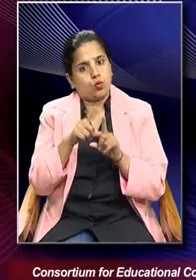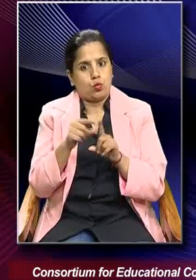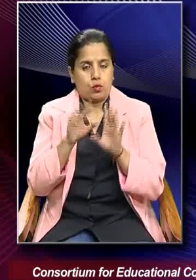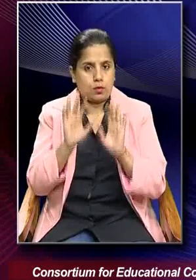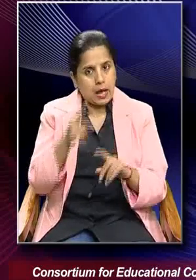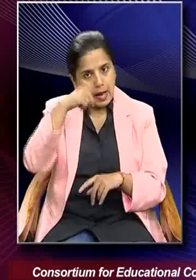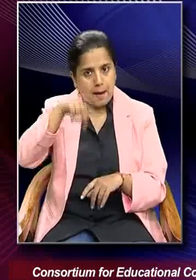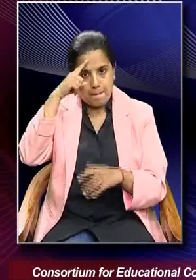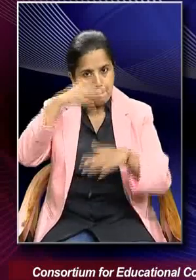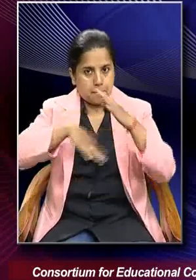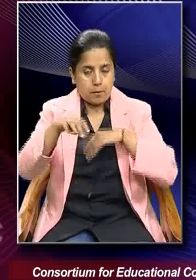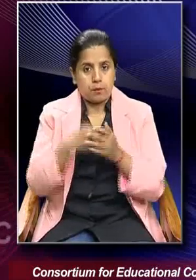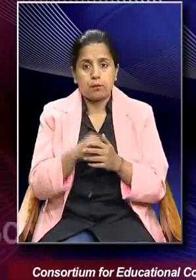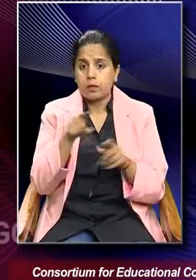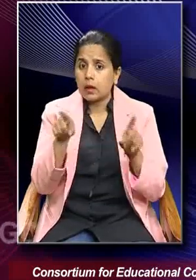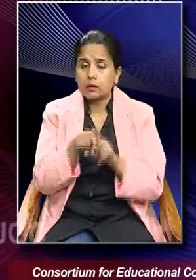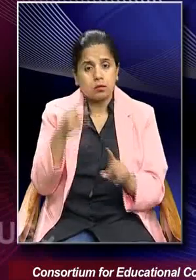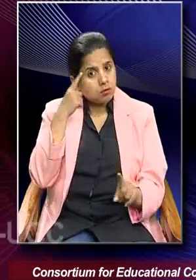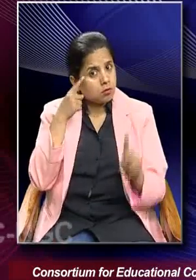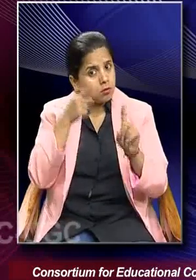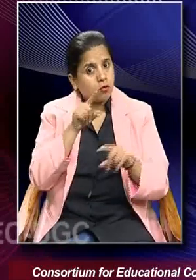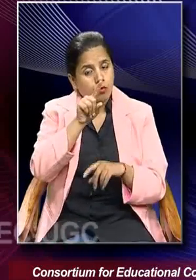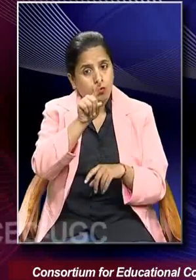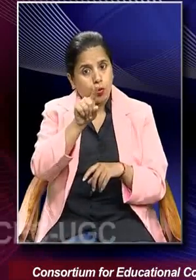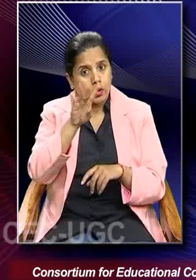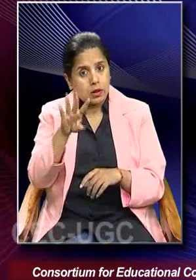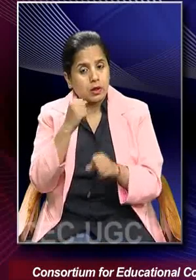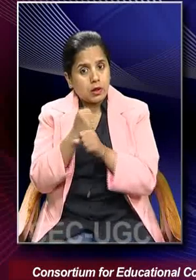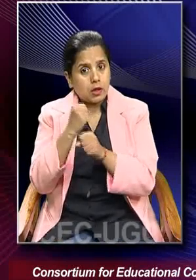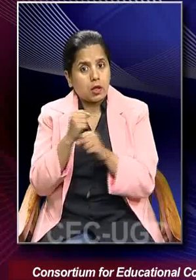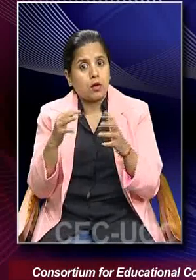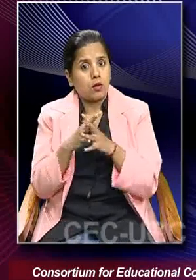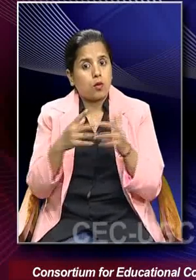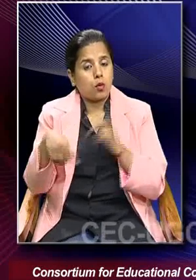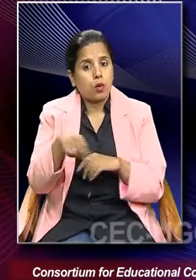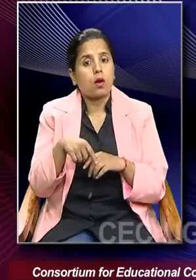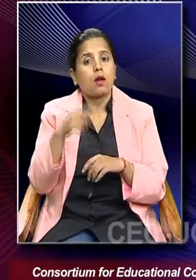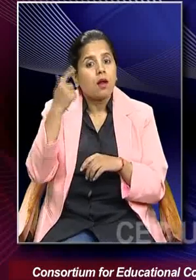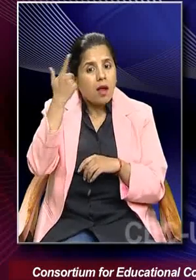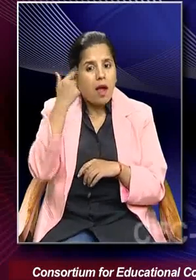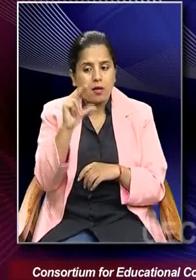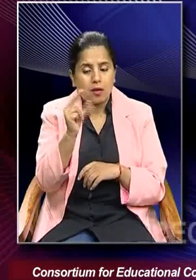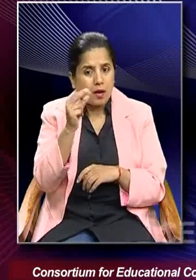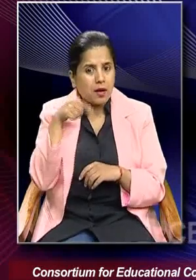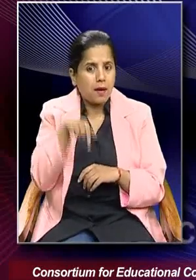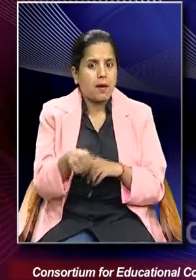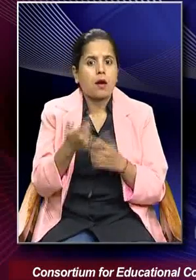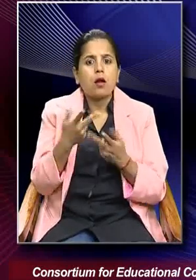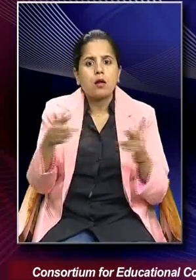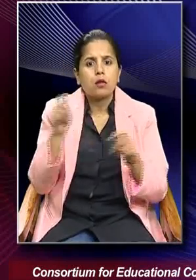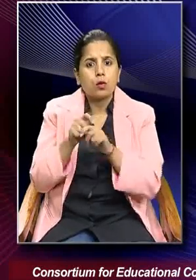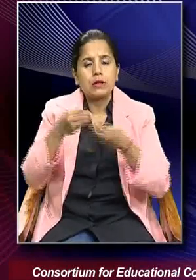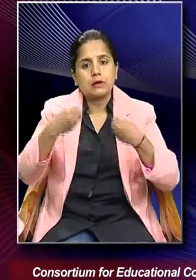time, it is aiming at 14 gigawatt coal plant and committed to sell electric cars